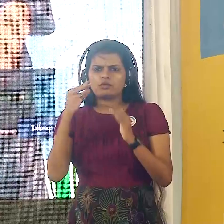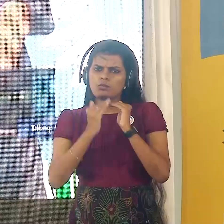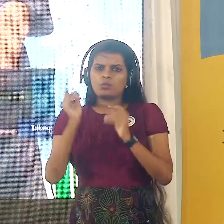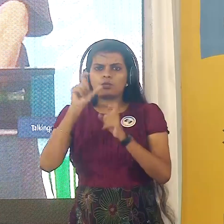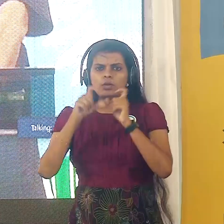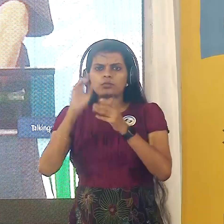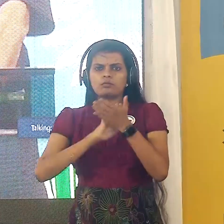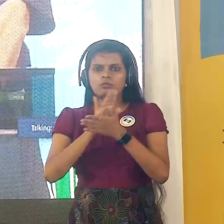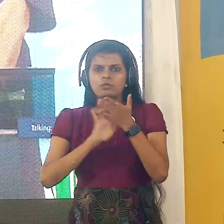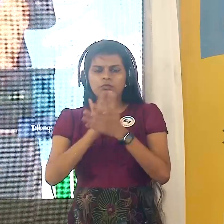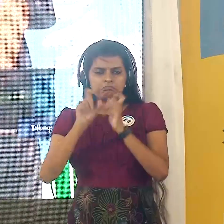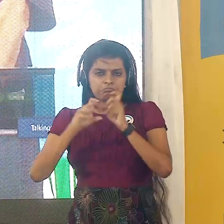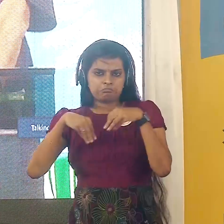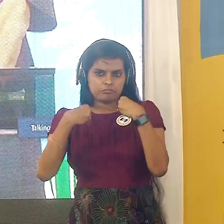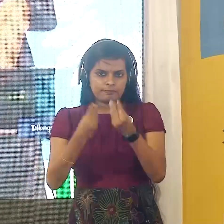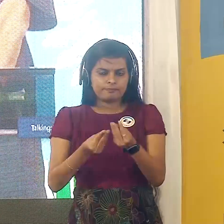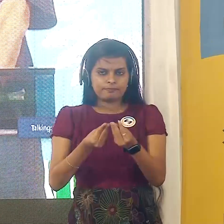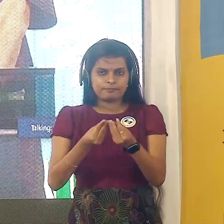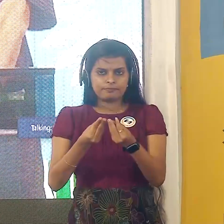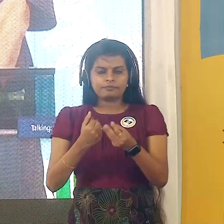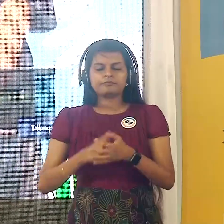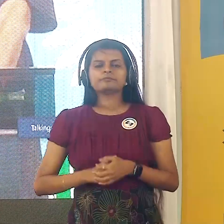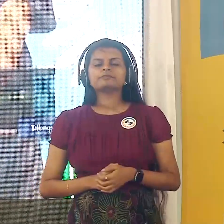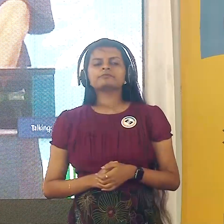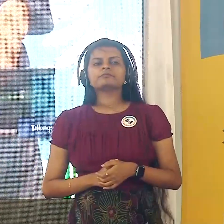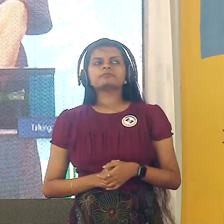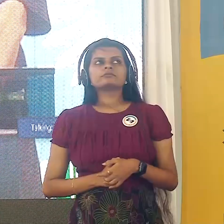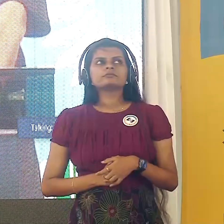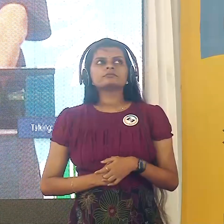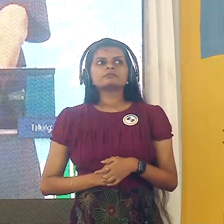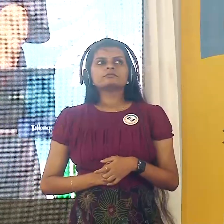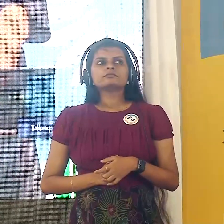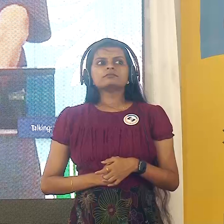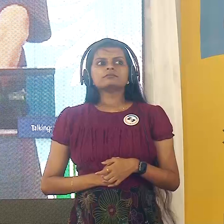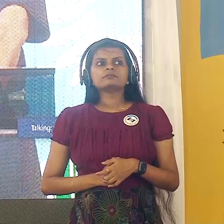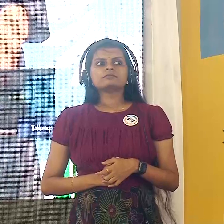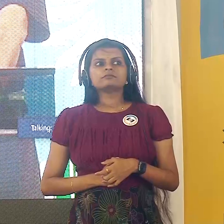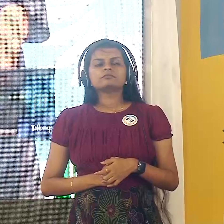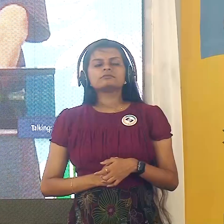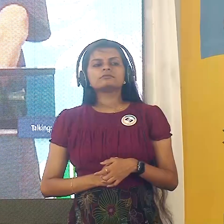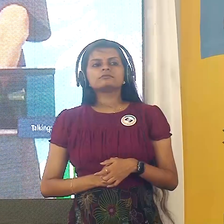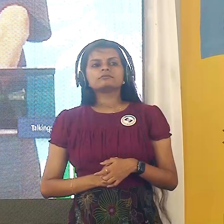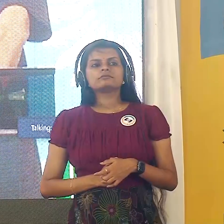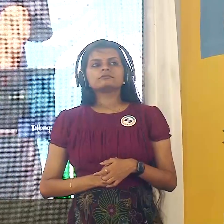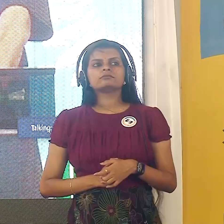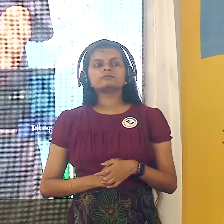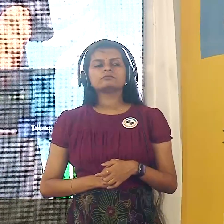since 2016-17. That's quite a... And there has also been